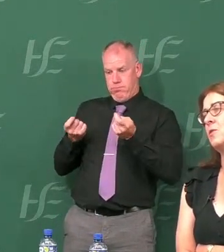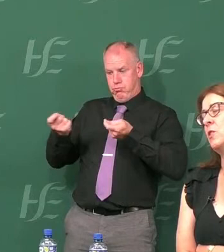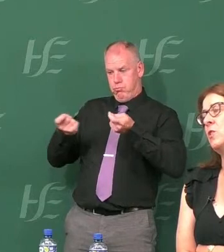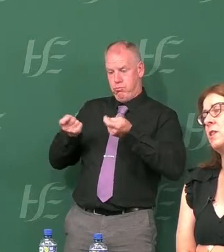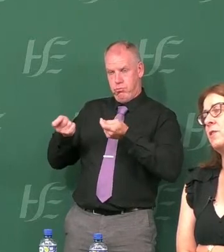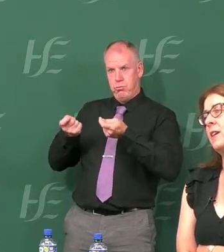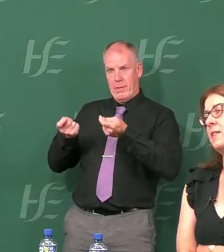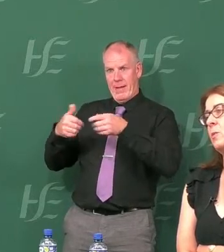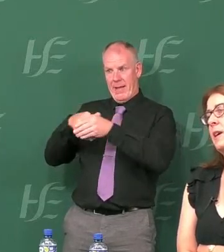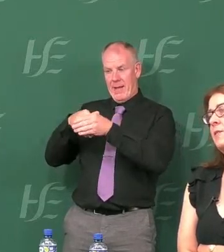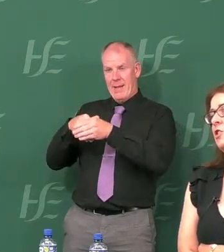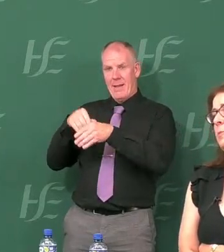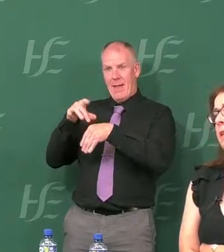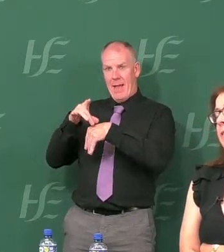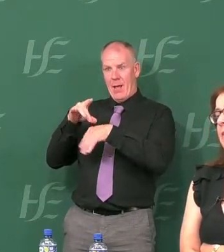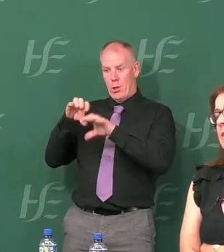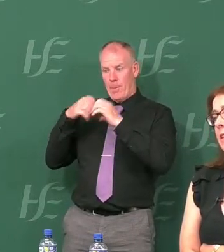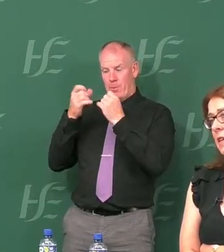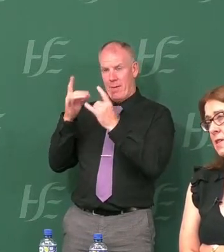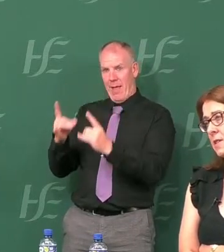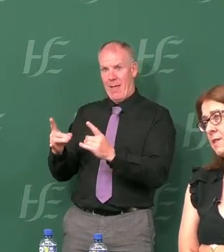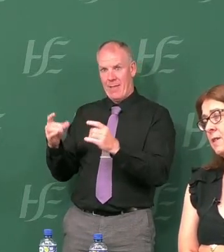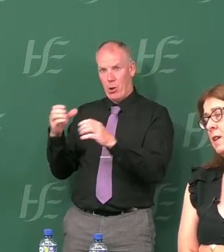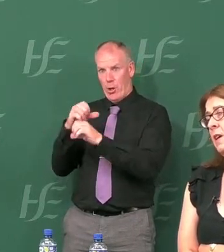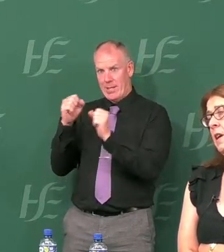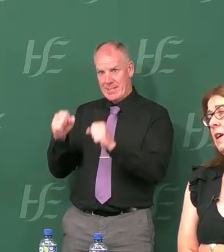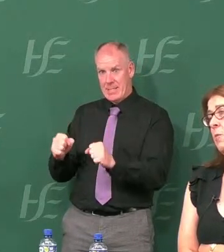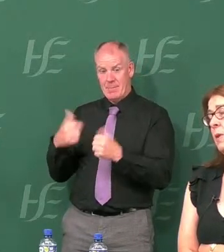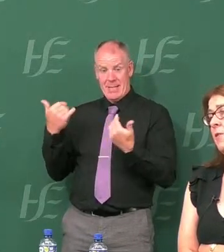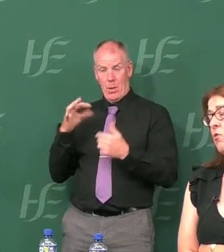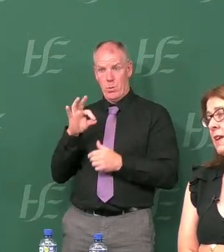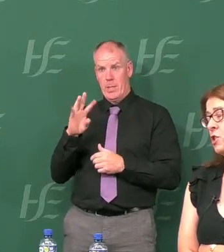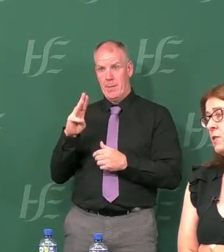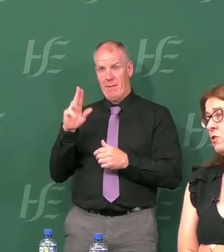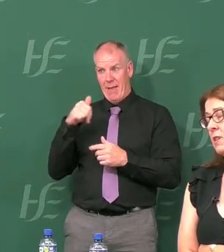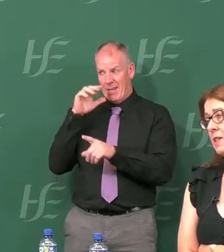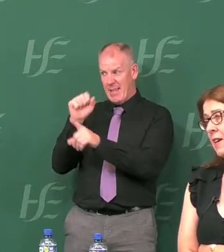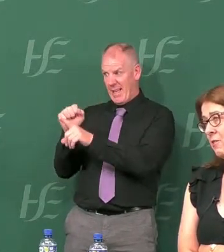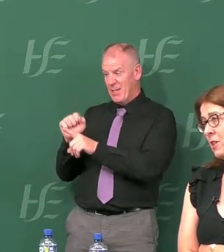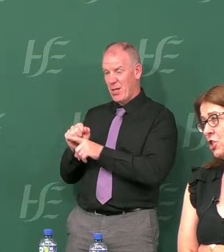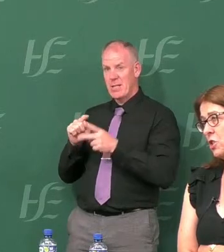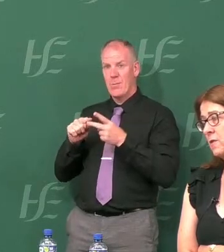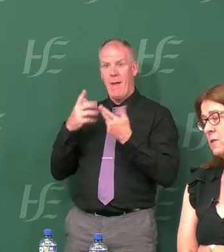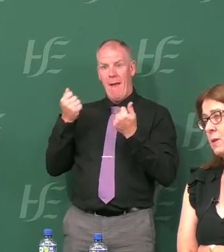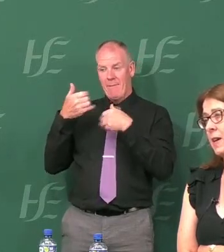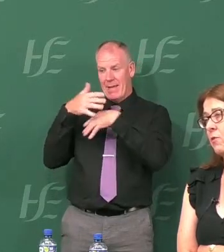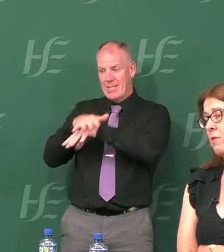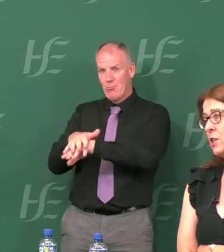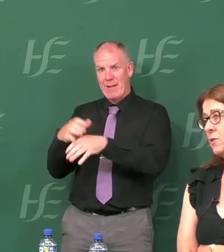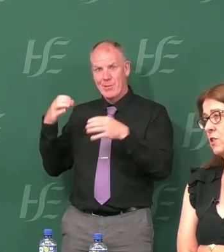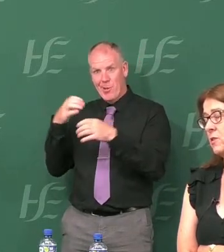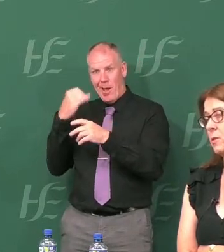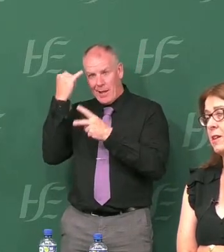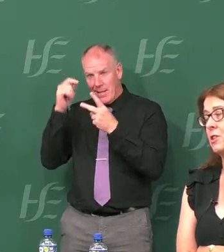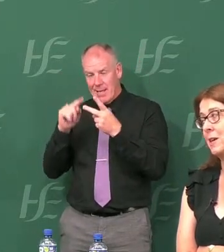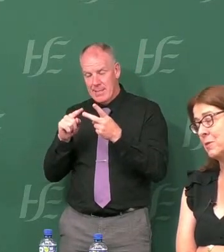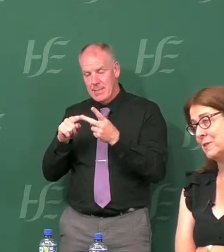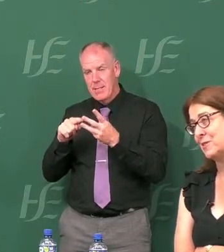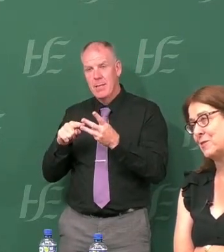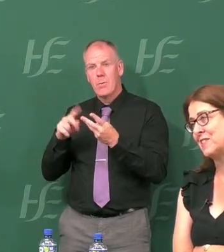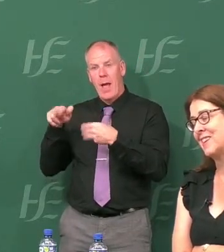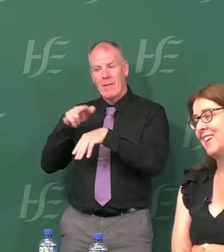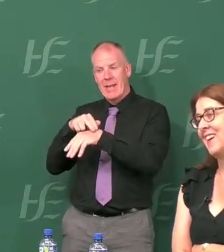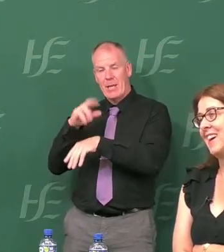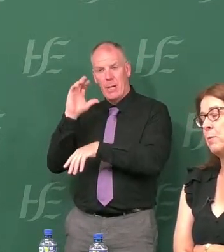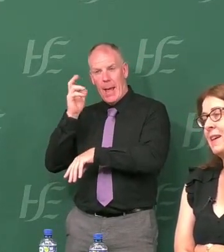of beds. So if you look at the fact that we have the GP access to diagnostics, we have a range of integrated care initiatives, we have a range of initiatives with our National